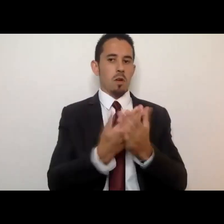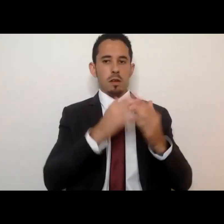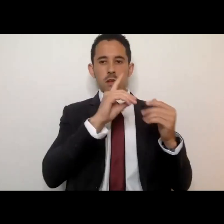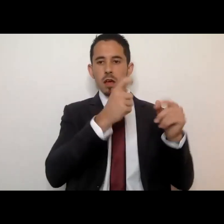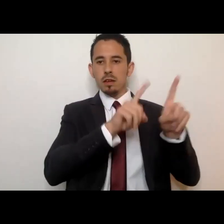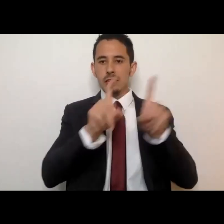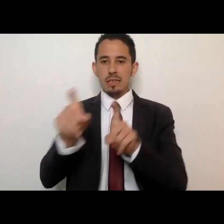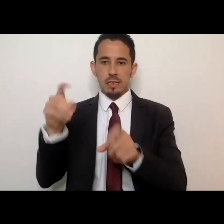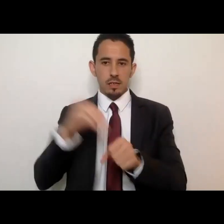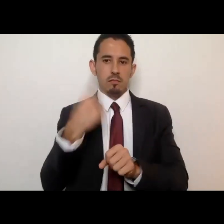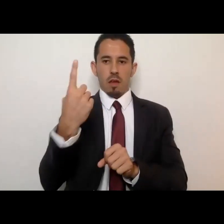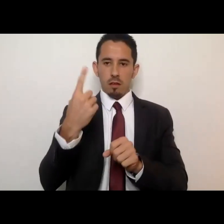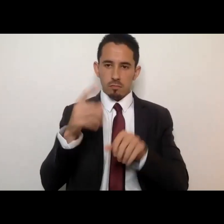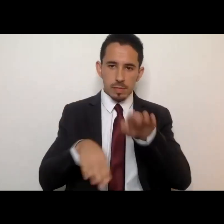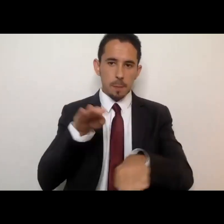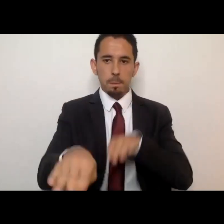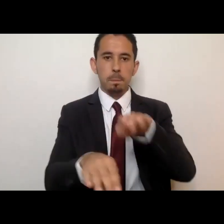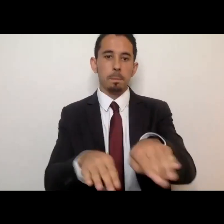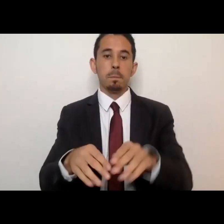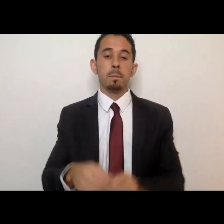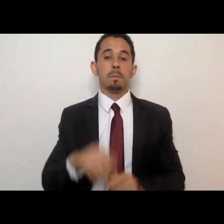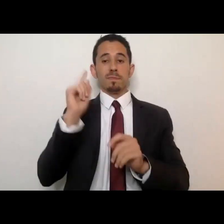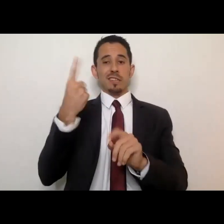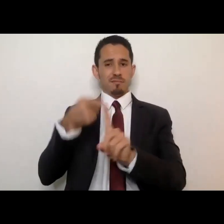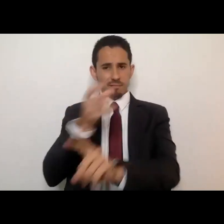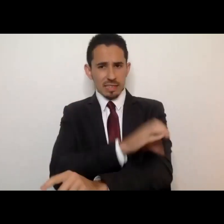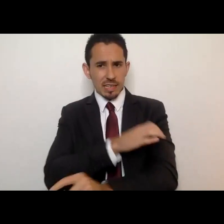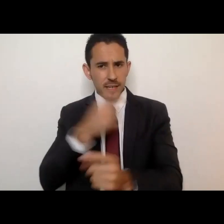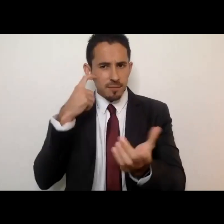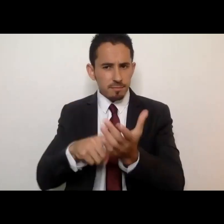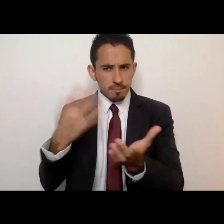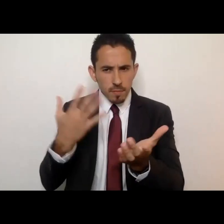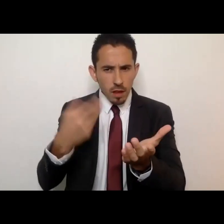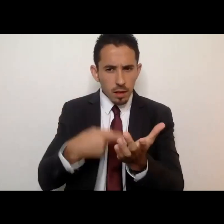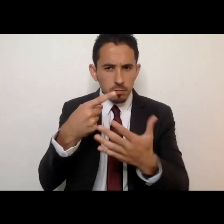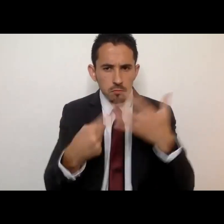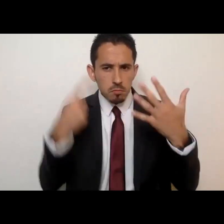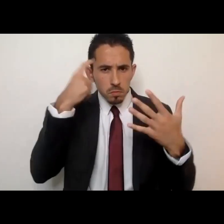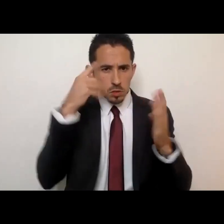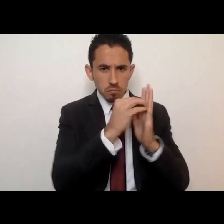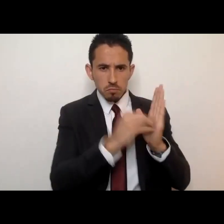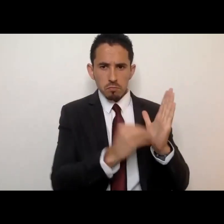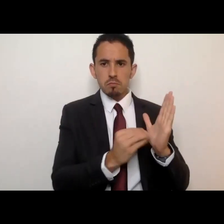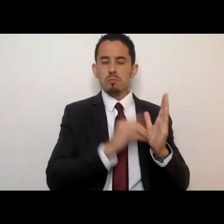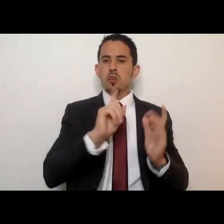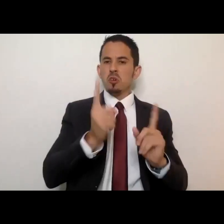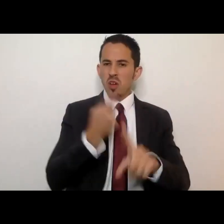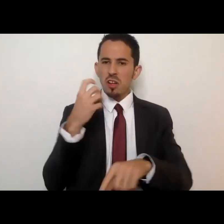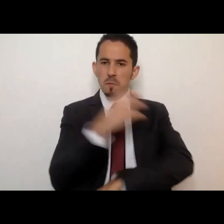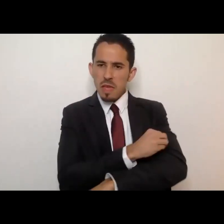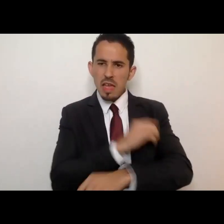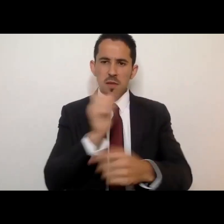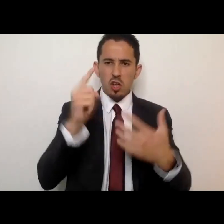So my proposal here is that these technologies can combine several different tests for tick-borne diseases on one platform.